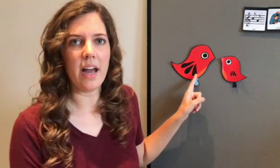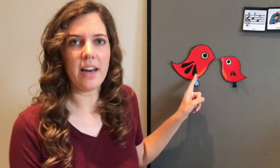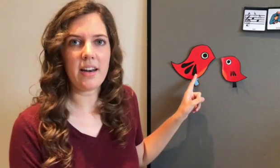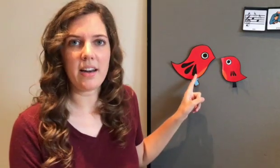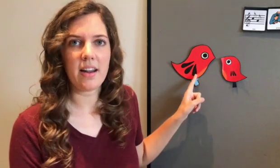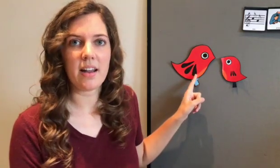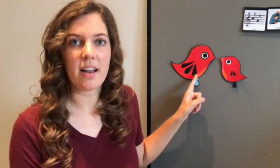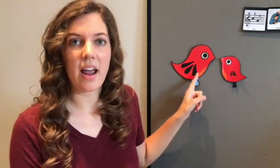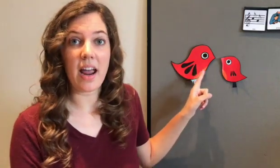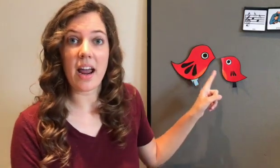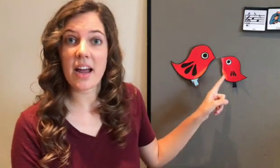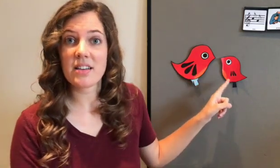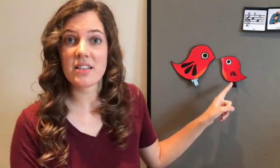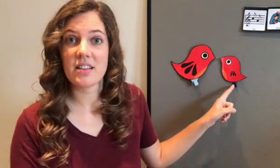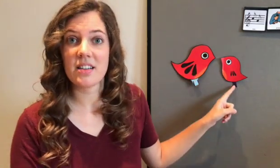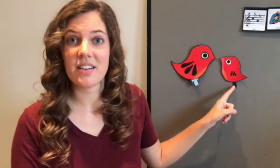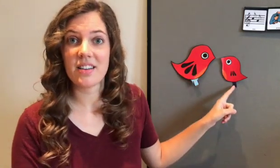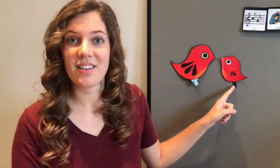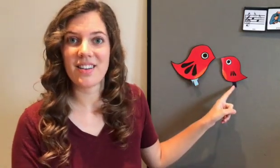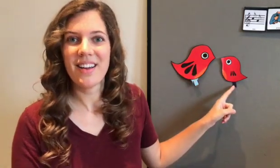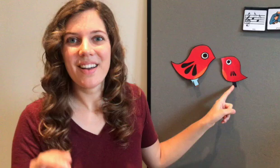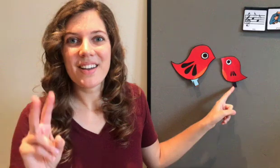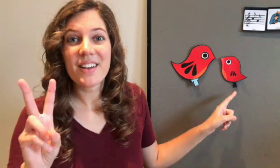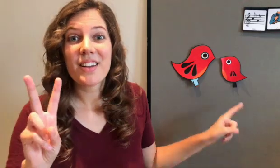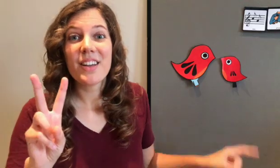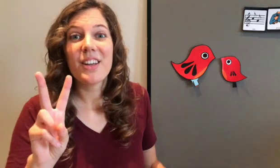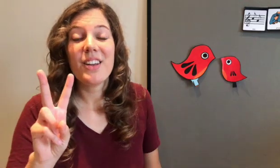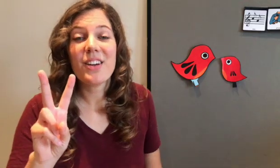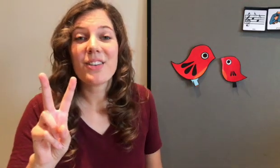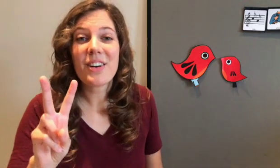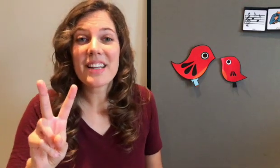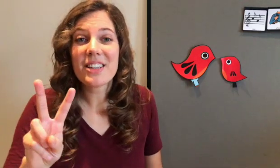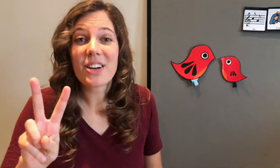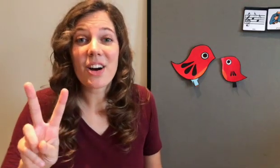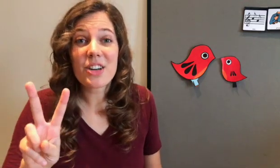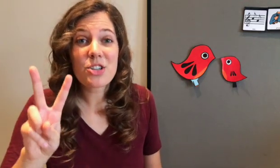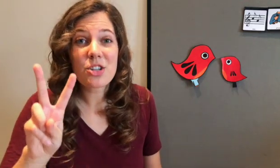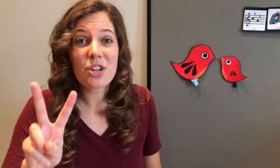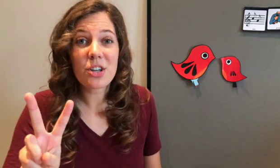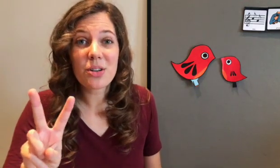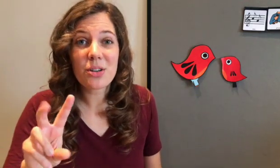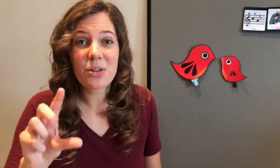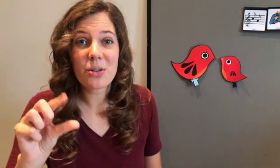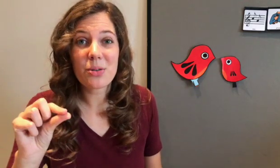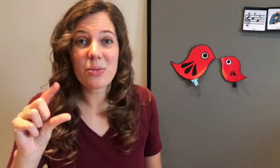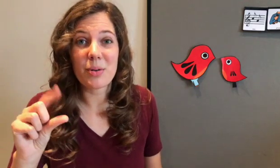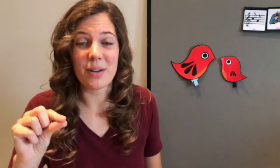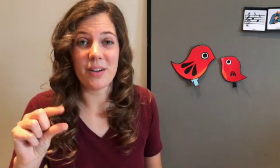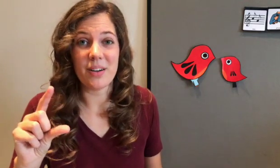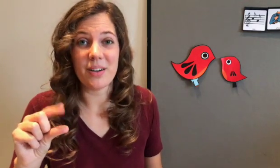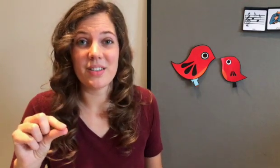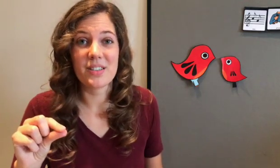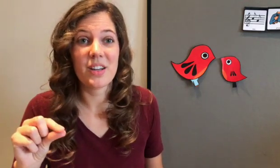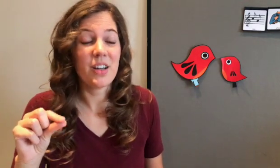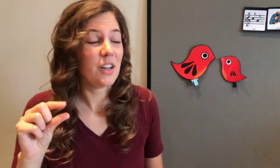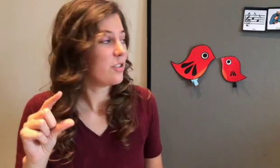One, and you're right, there are two birds.